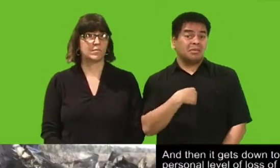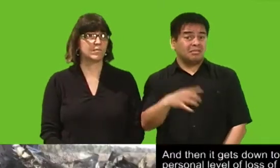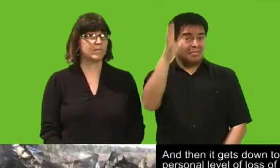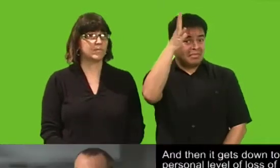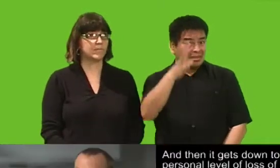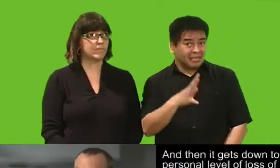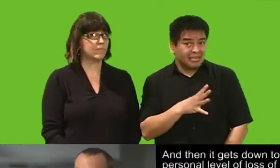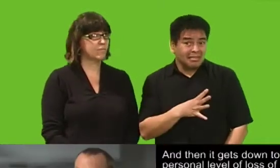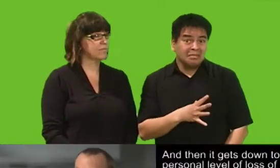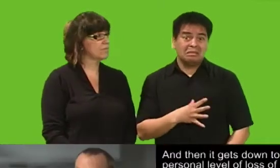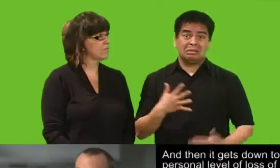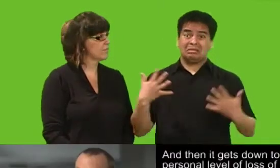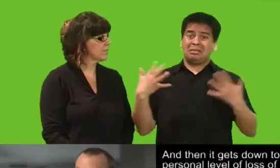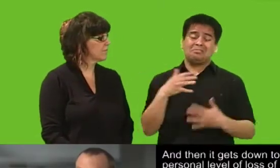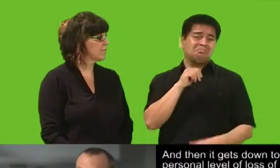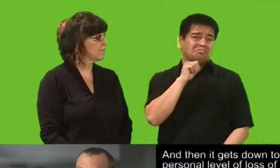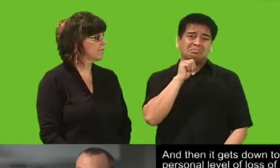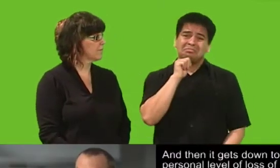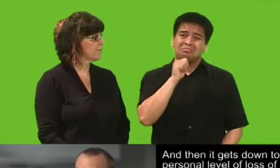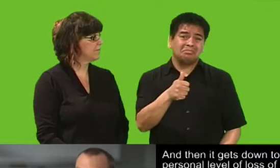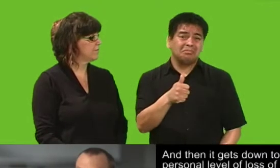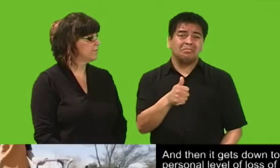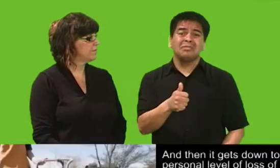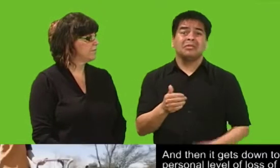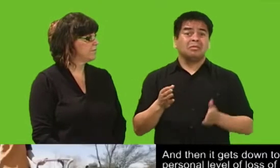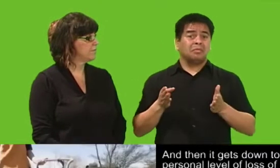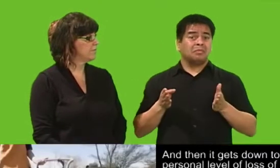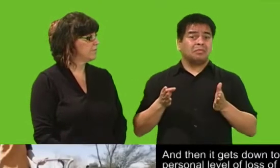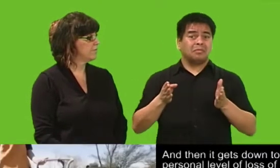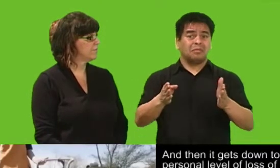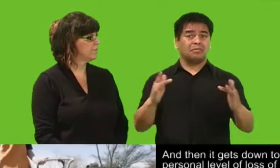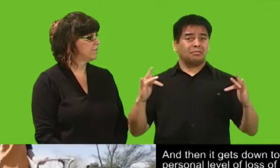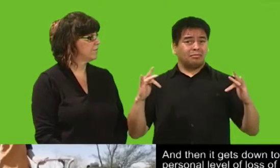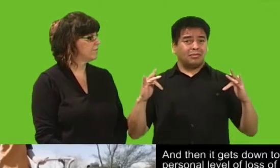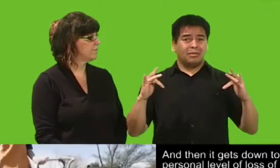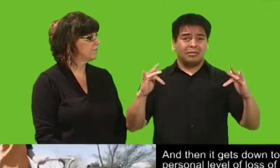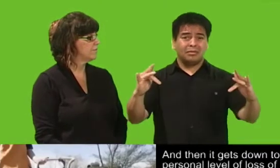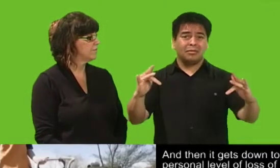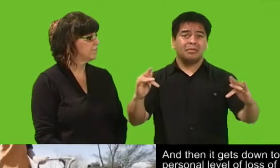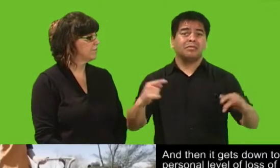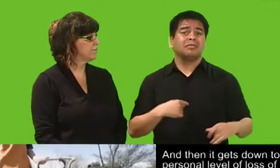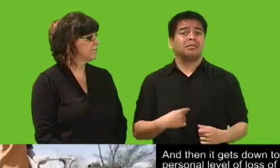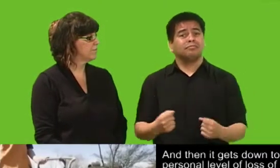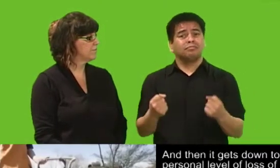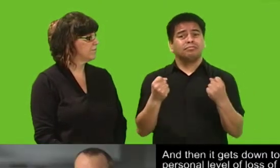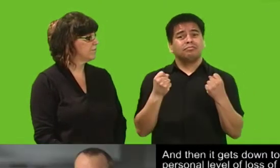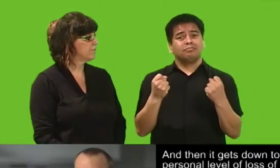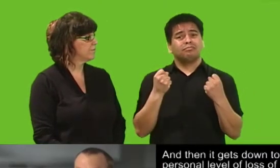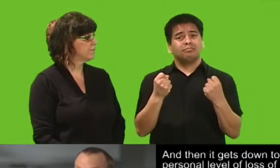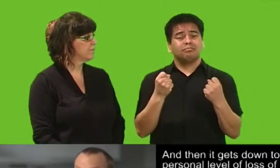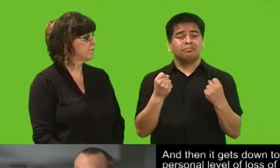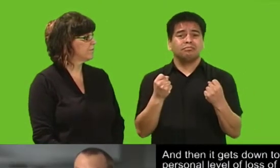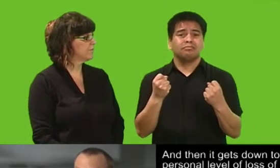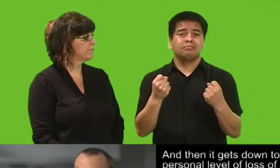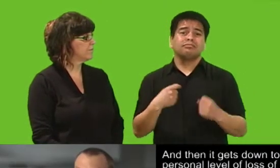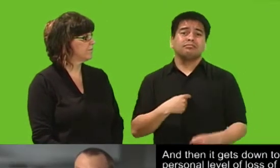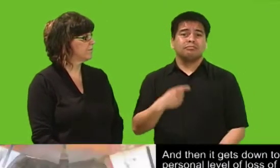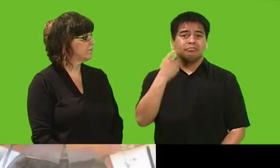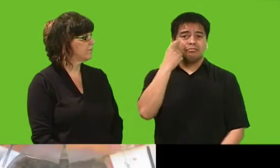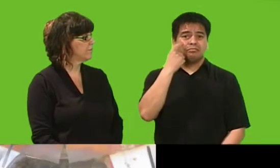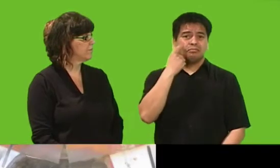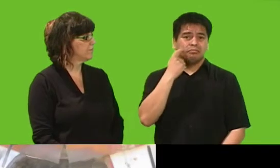that personal level of loss of pictures or moments in time that are absolutely, there's no way to